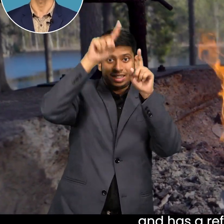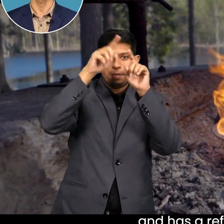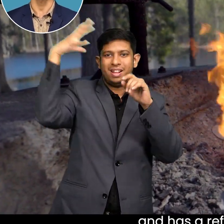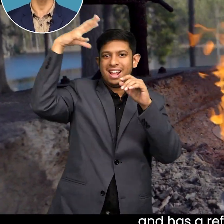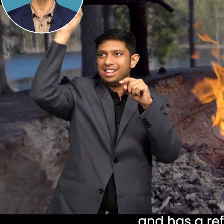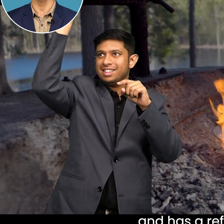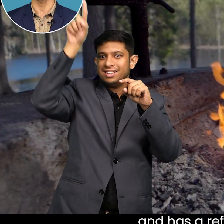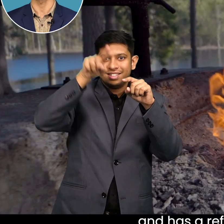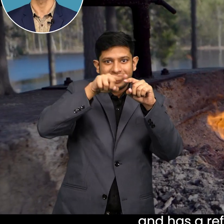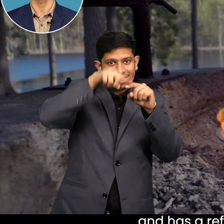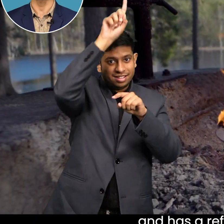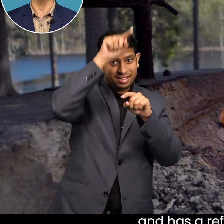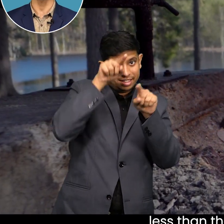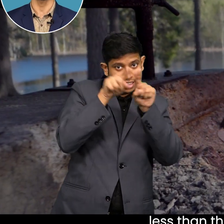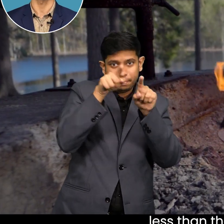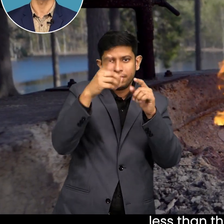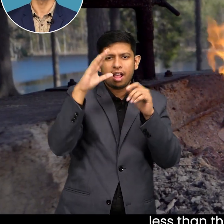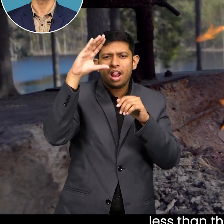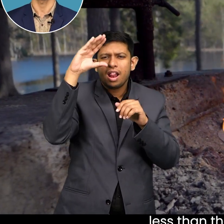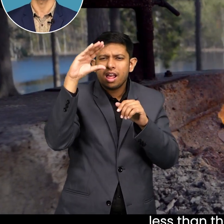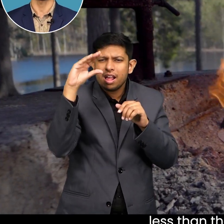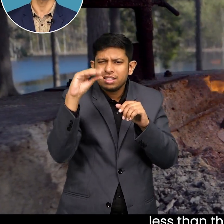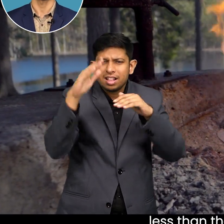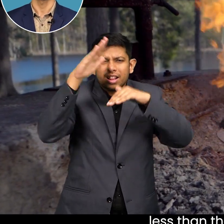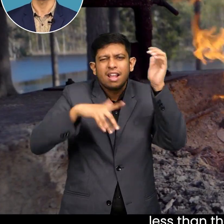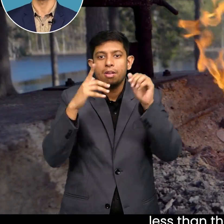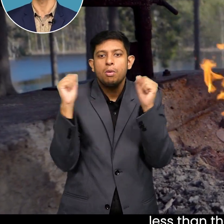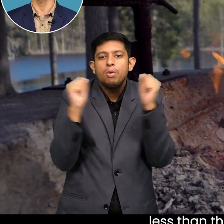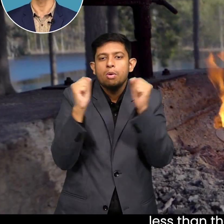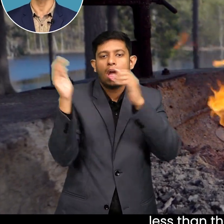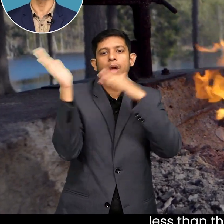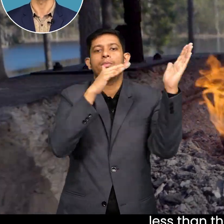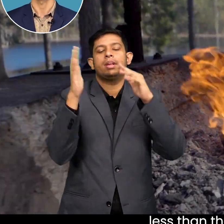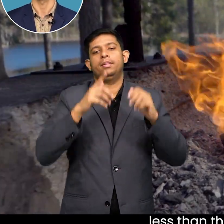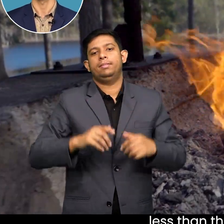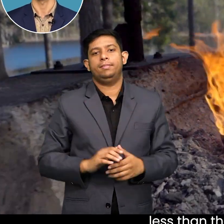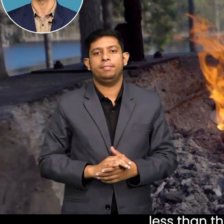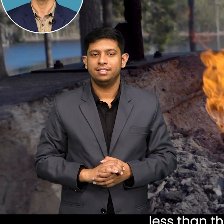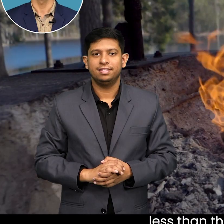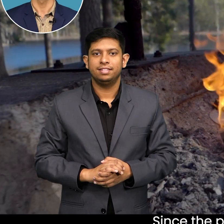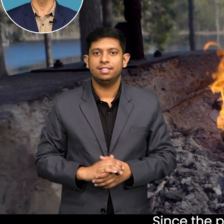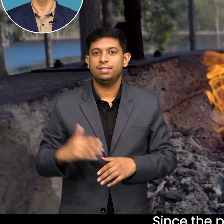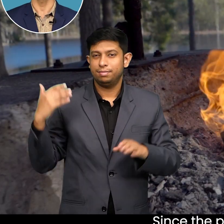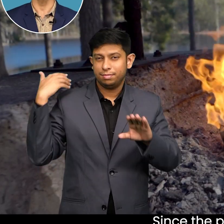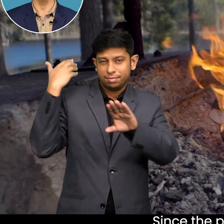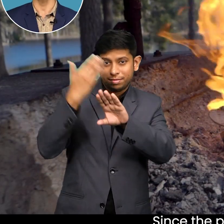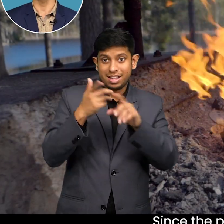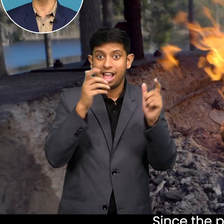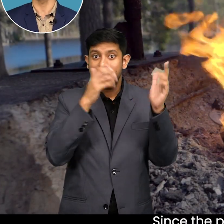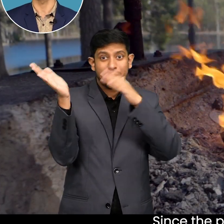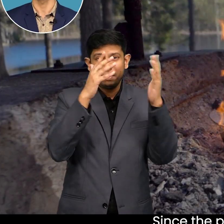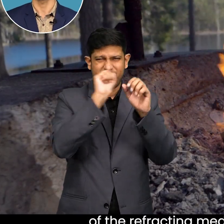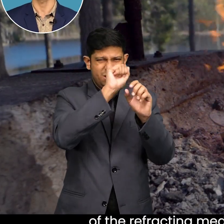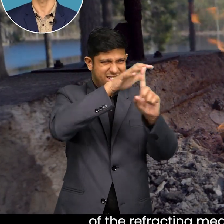has a refractive index slightly less than that of the cooler air. Since the physical